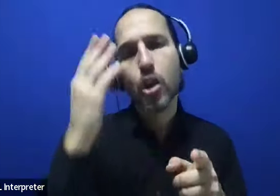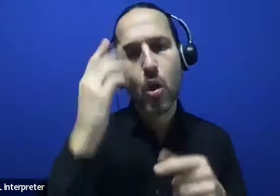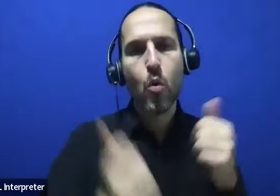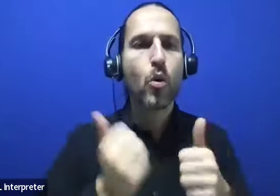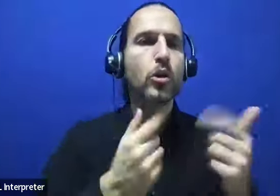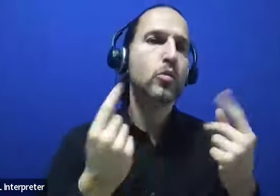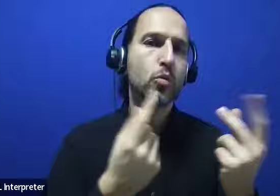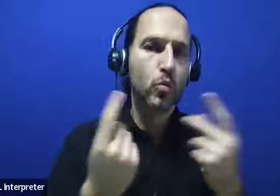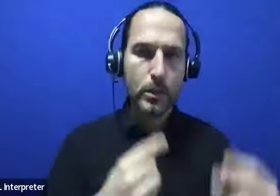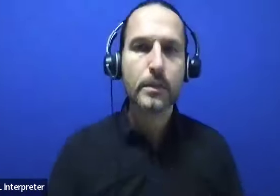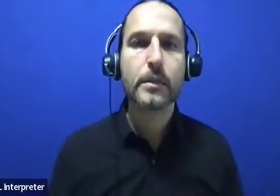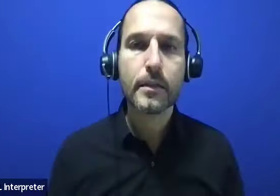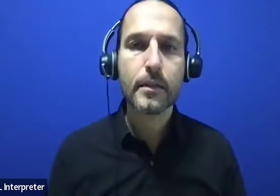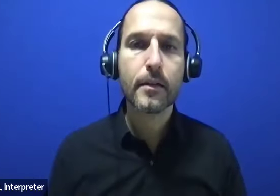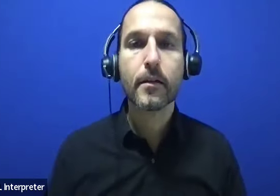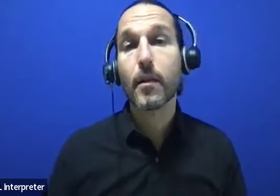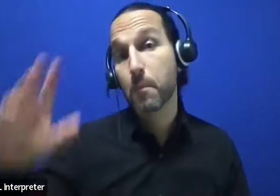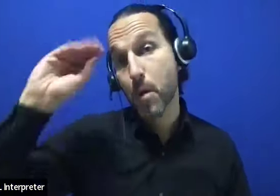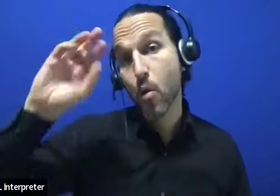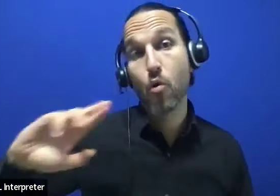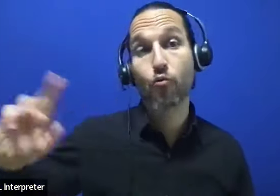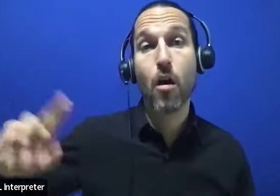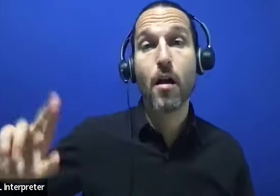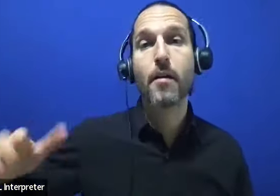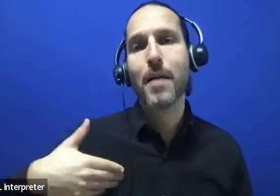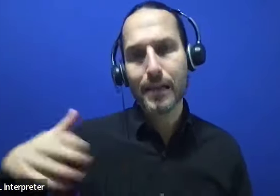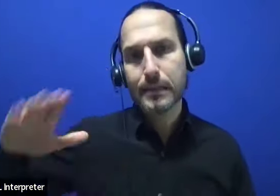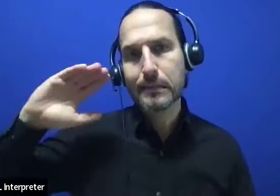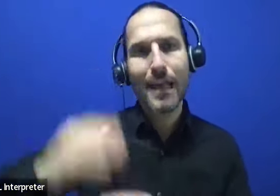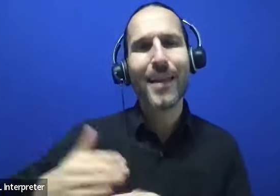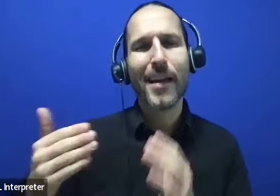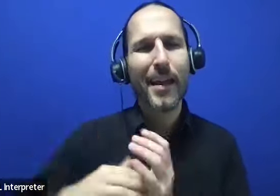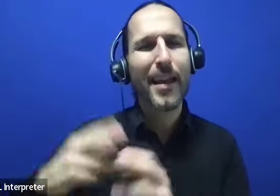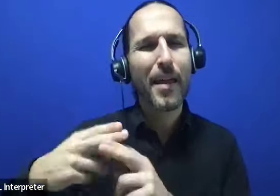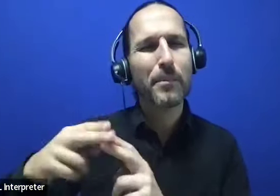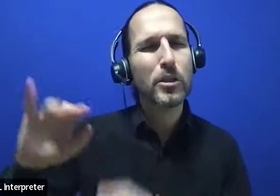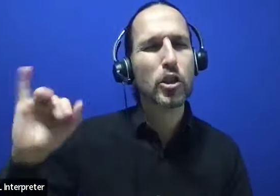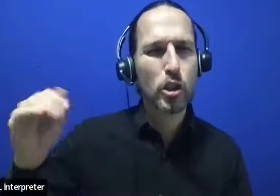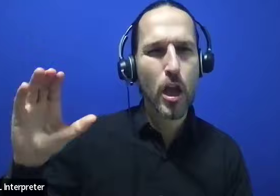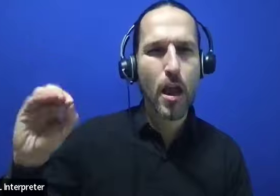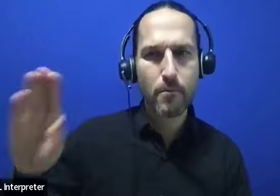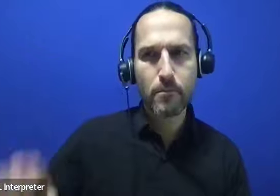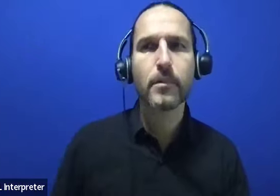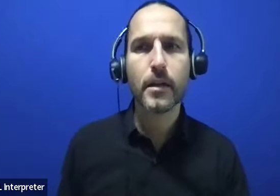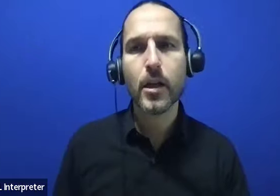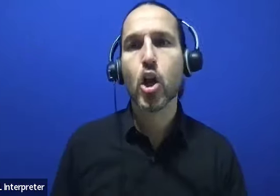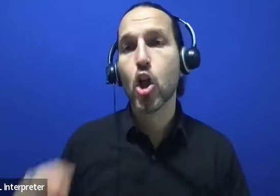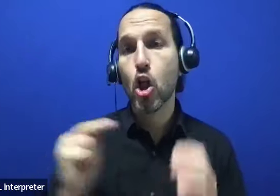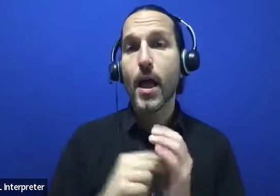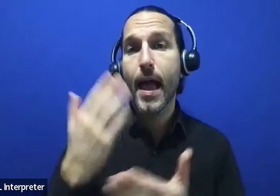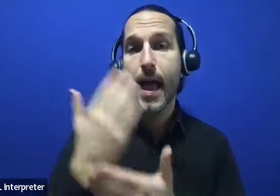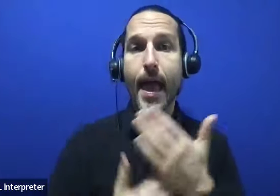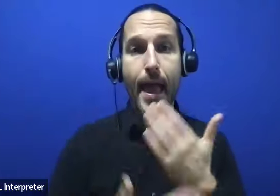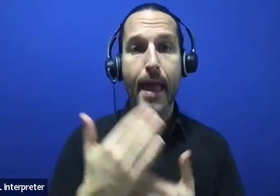what they're doing. The boy on the right is actually my son Jacob. And if you look at his hands,